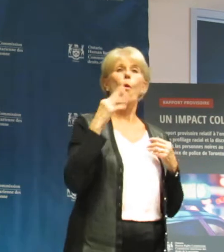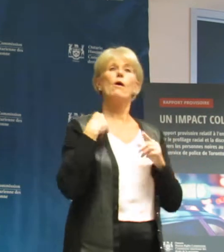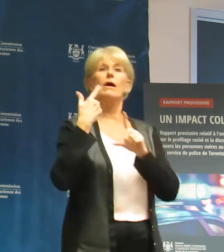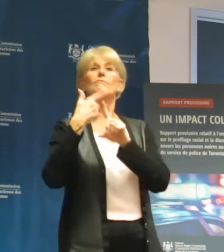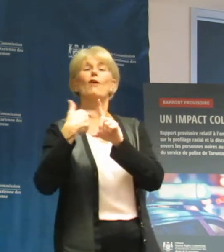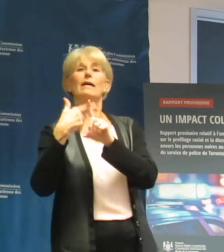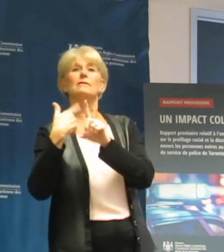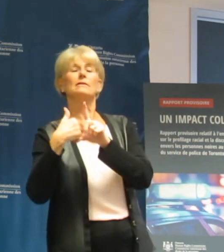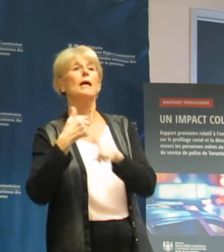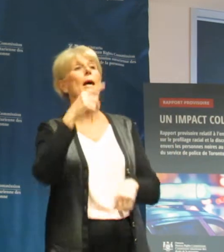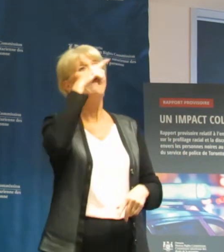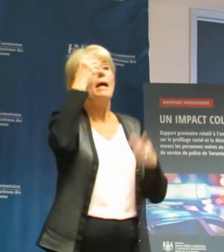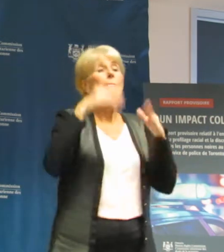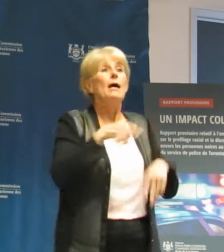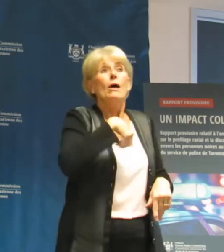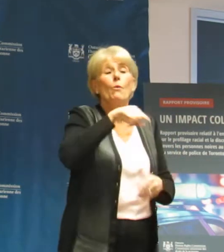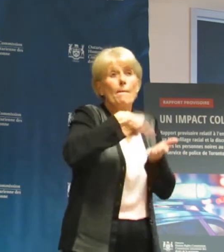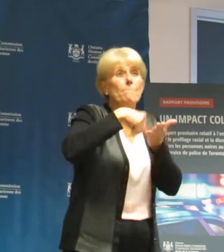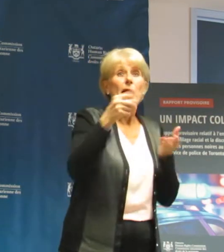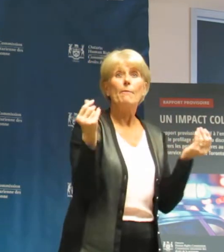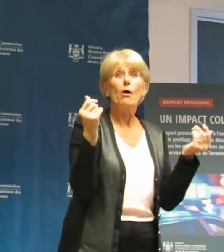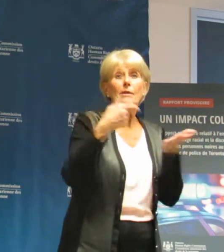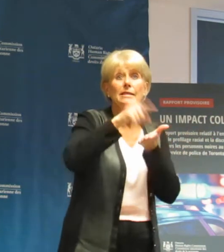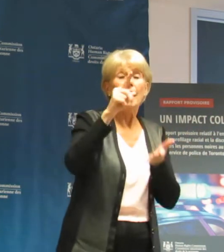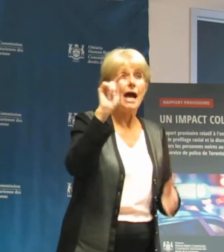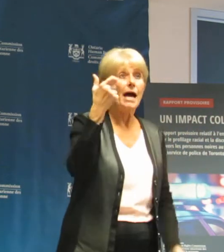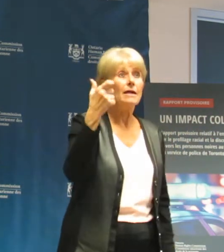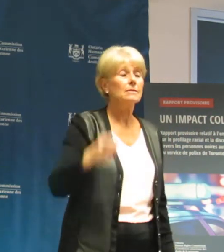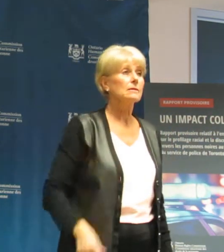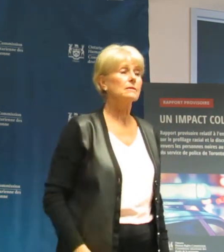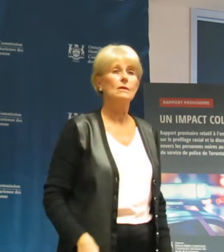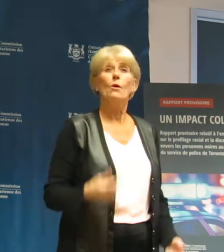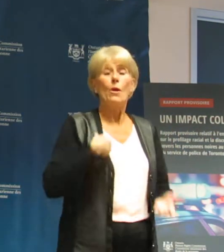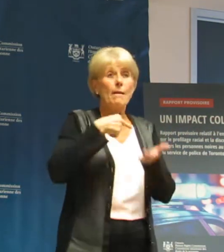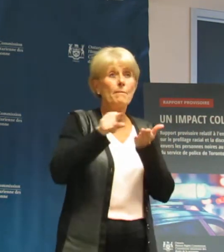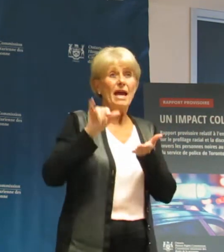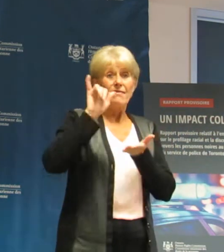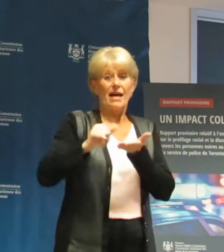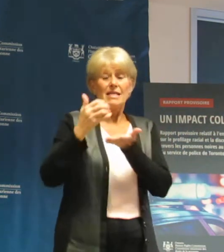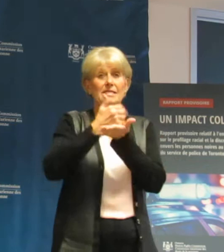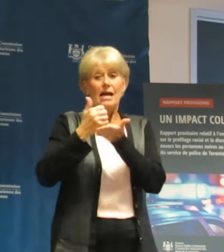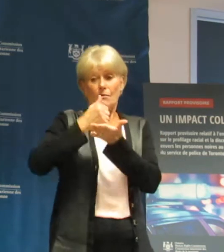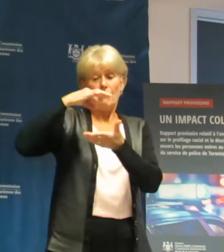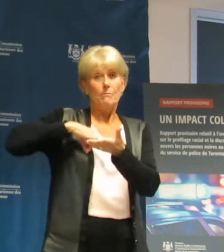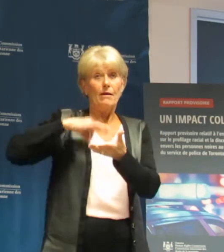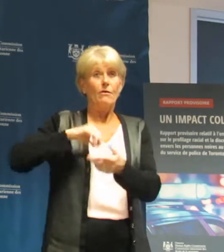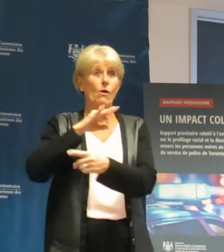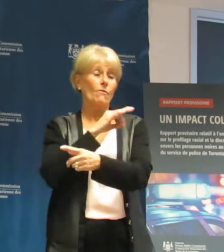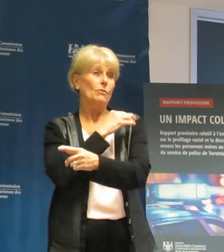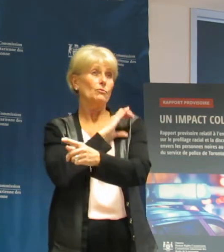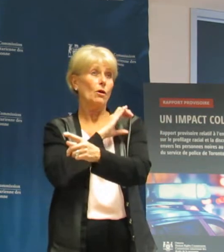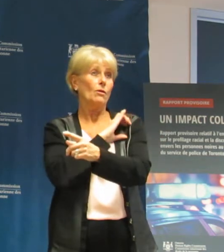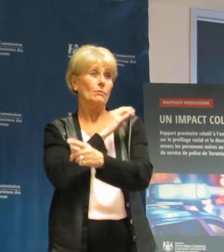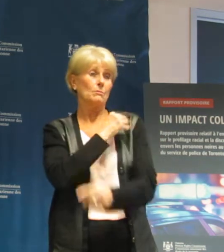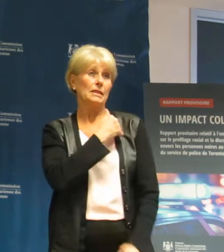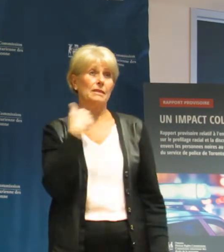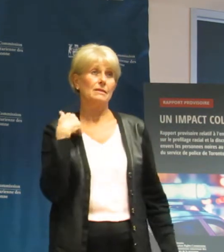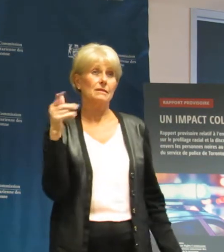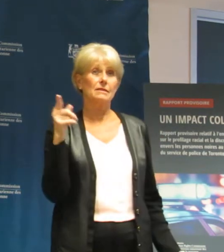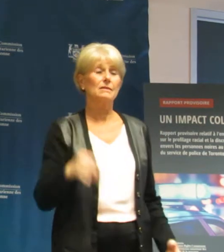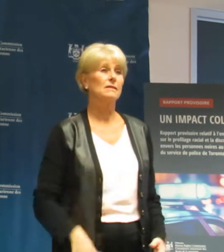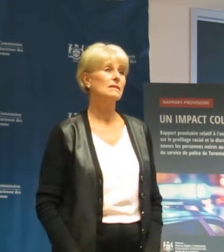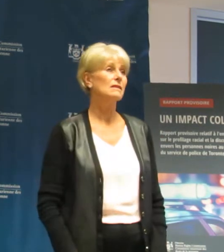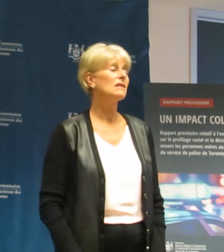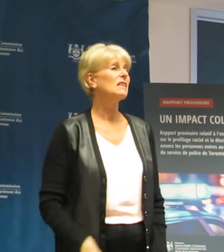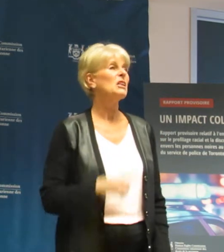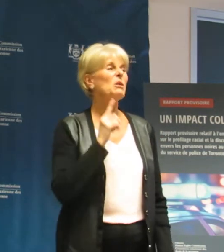tenant, black people pay property taxes that pay the salaries and benefits of the Toronto Police. It